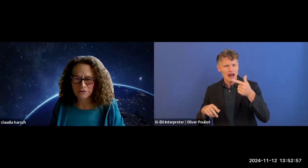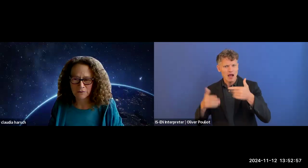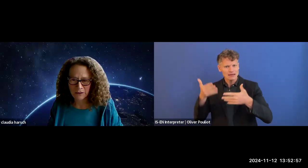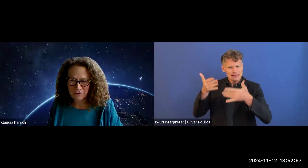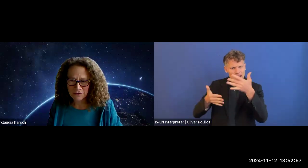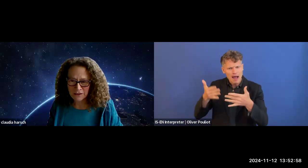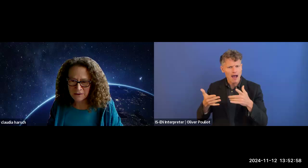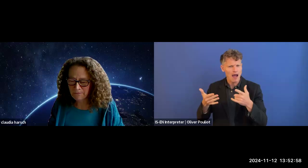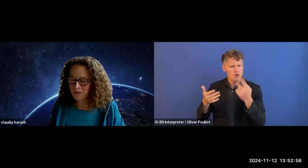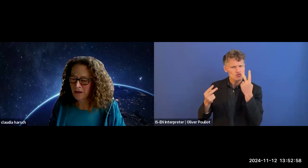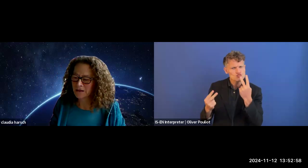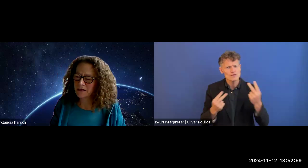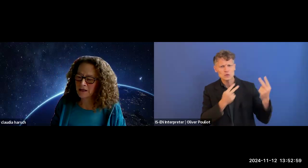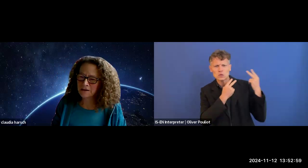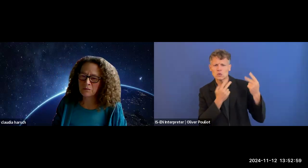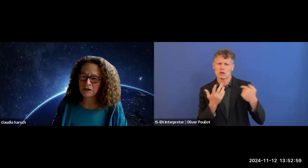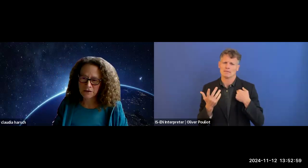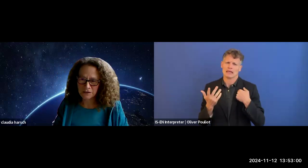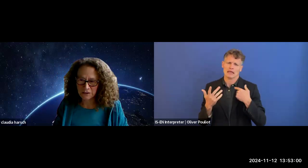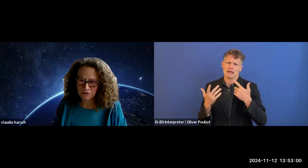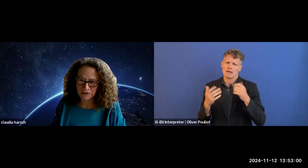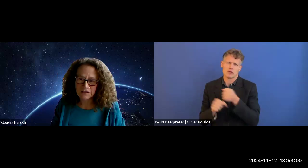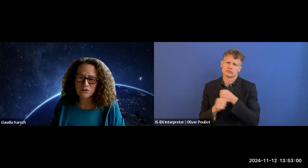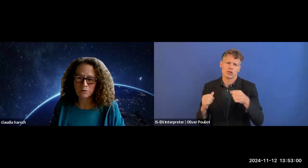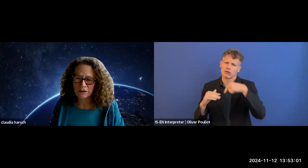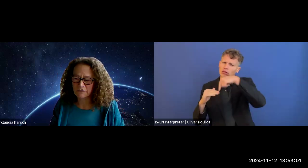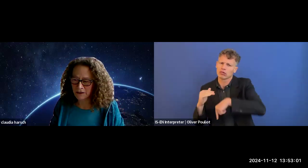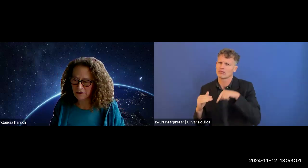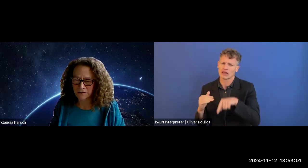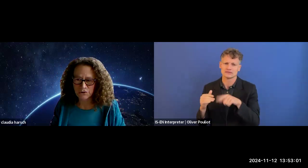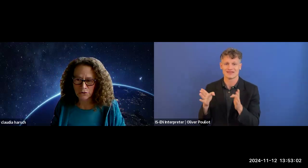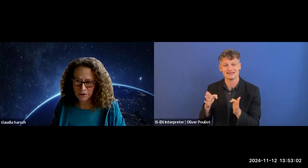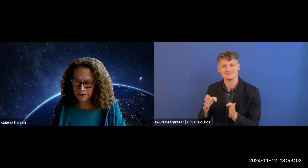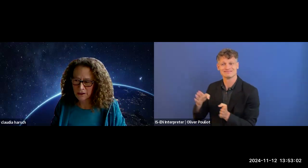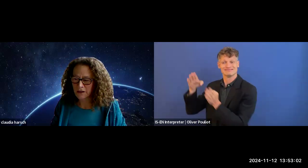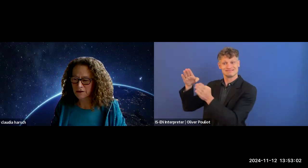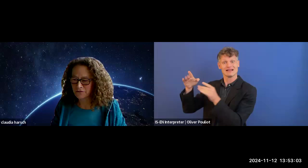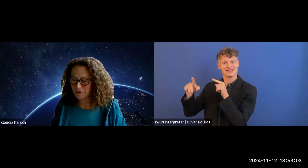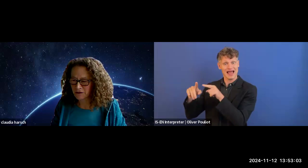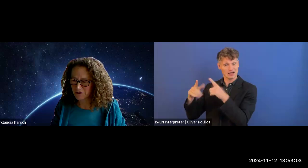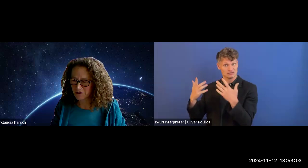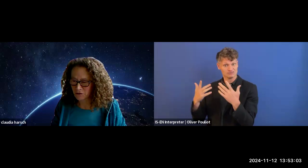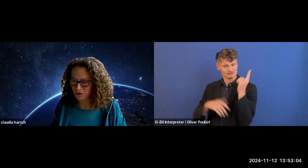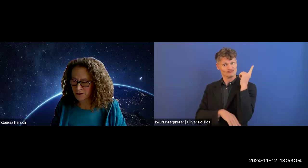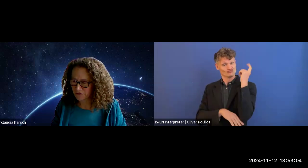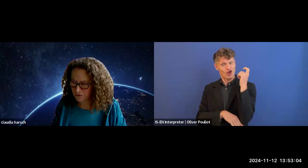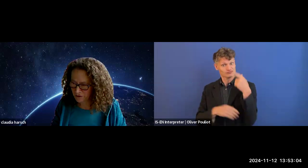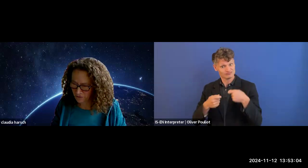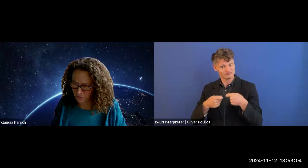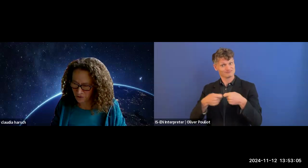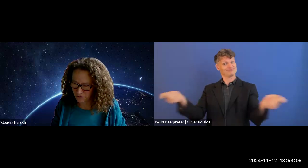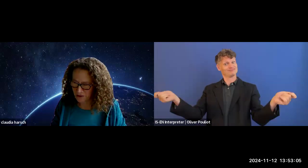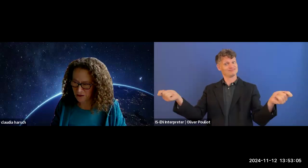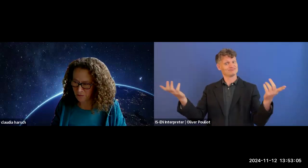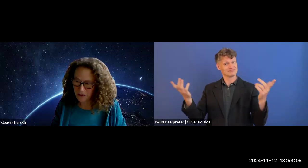Then we go into the main study. And again, the main study needs to be rated and scored. And if the raters and scorers are